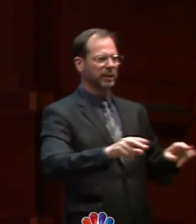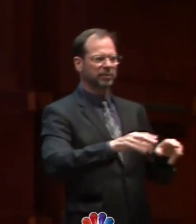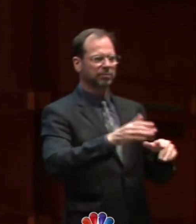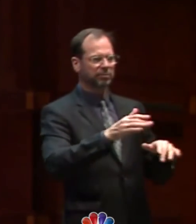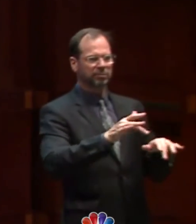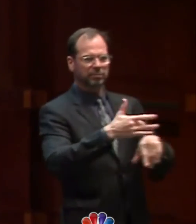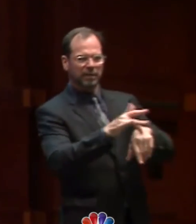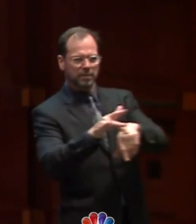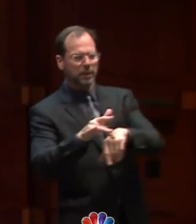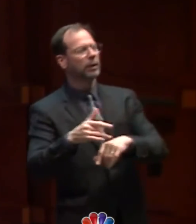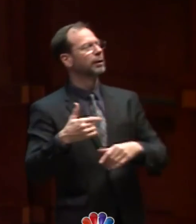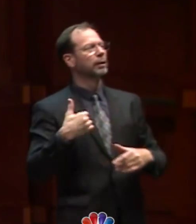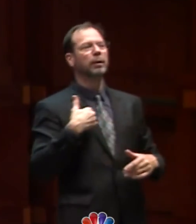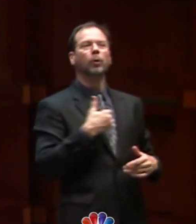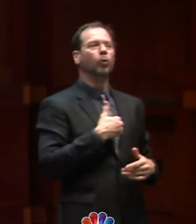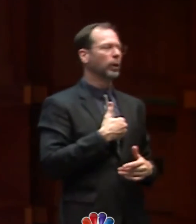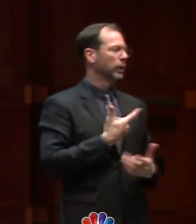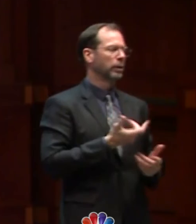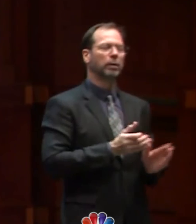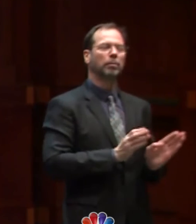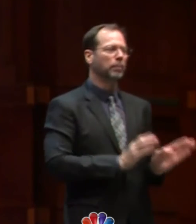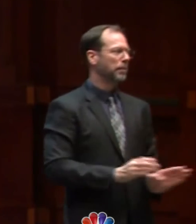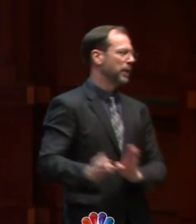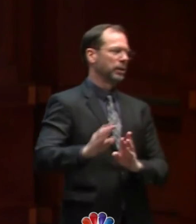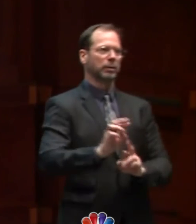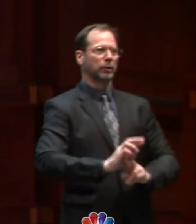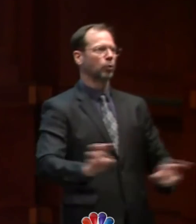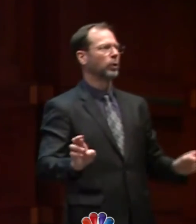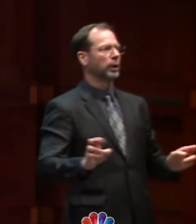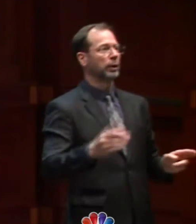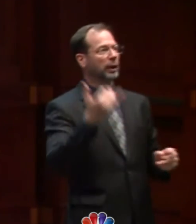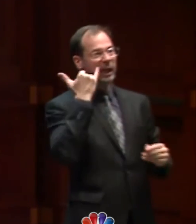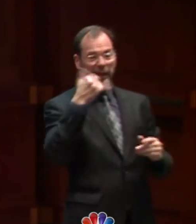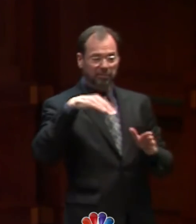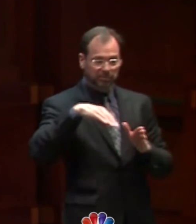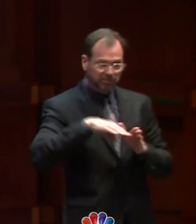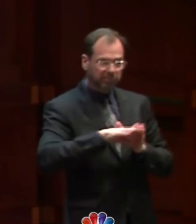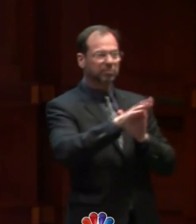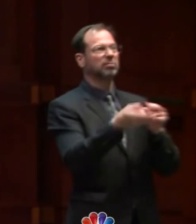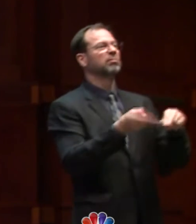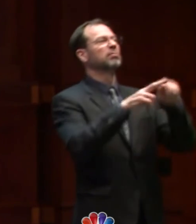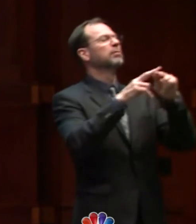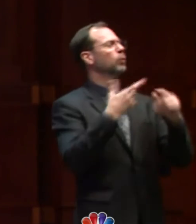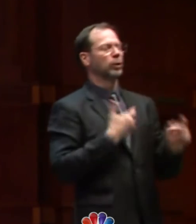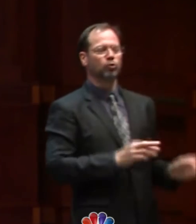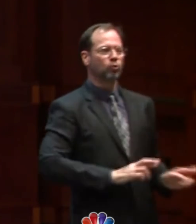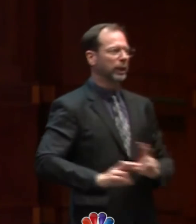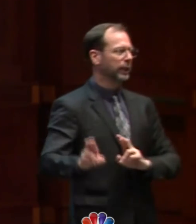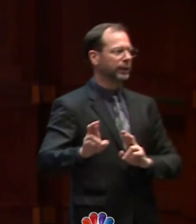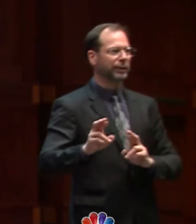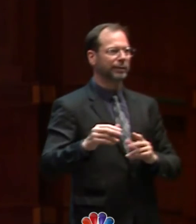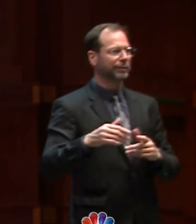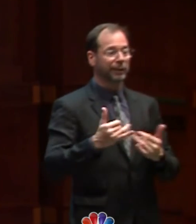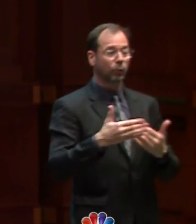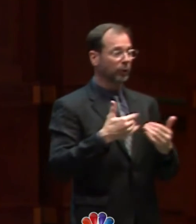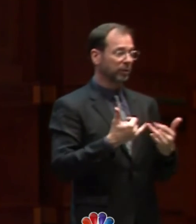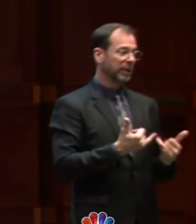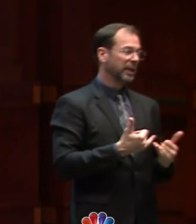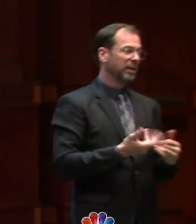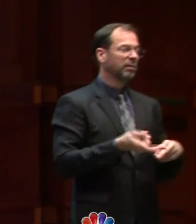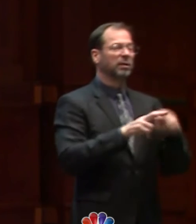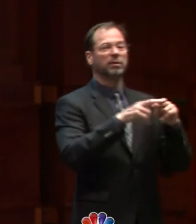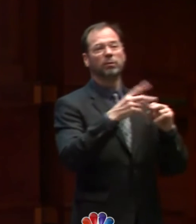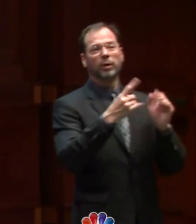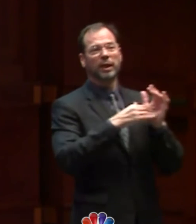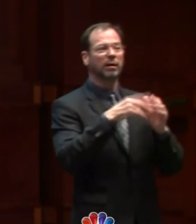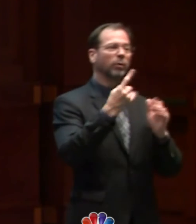we're certainly incredibly well prepared to see any kind of uptick in that whether it goes up from this number to 1,000,